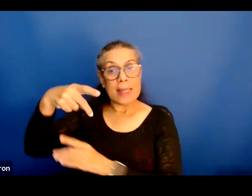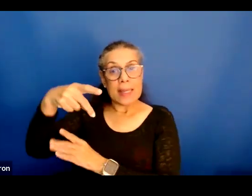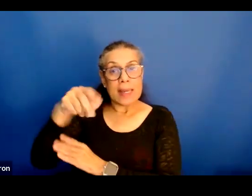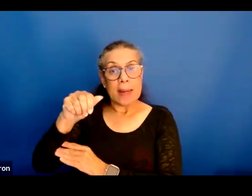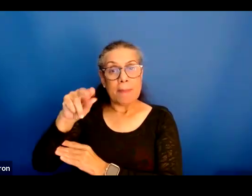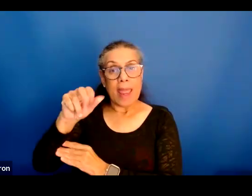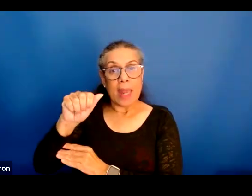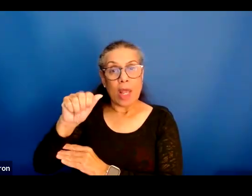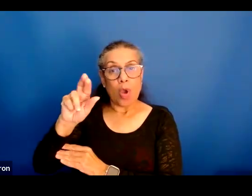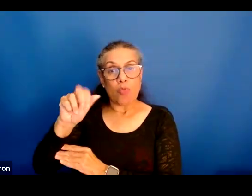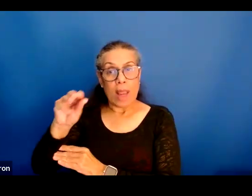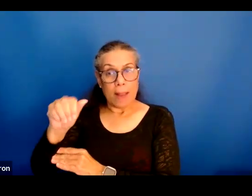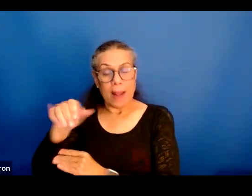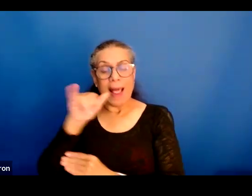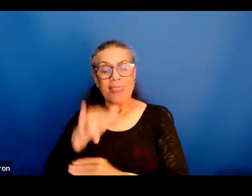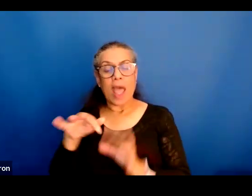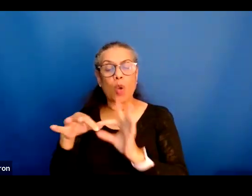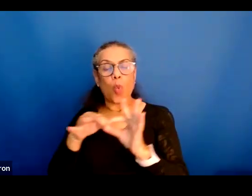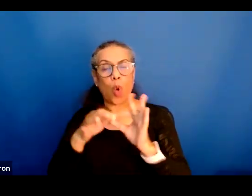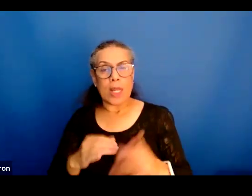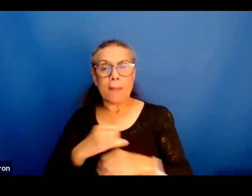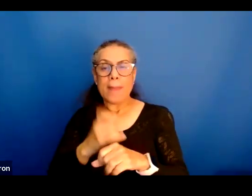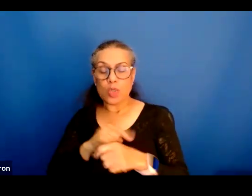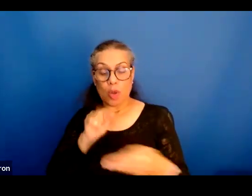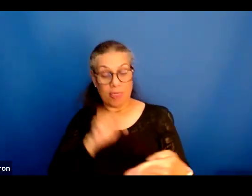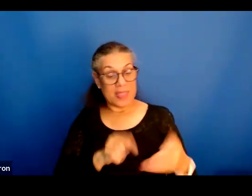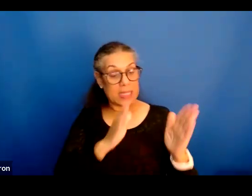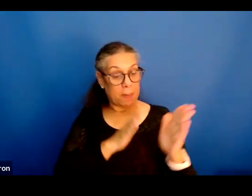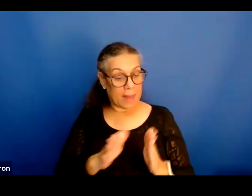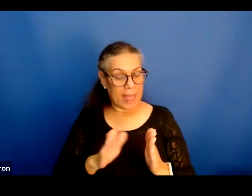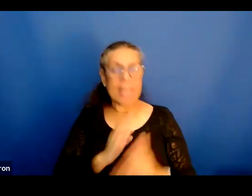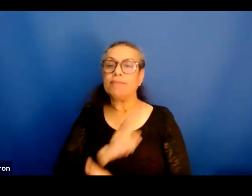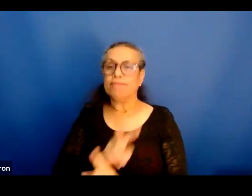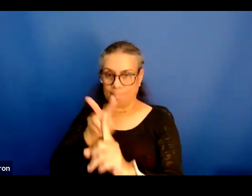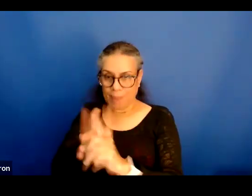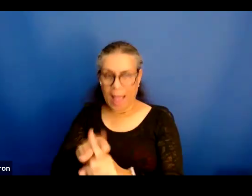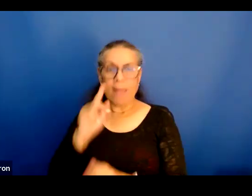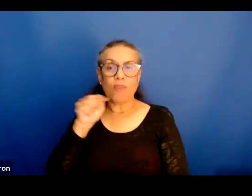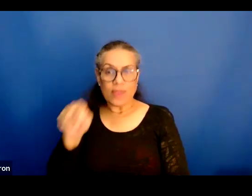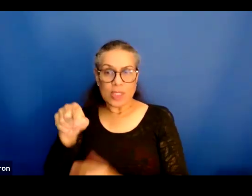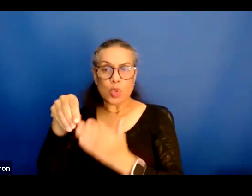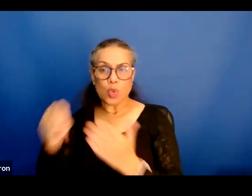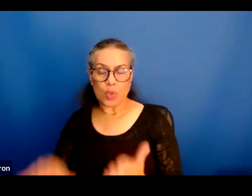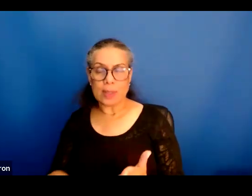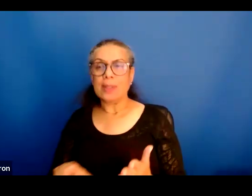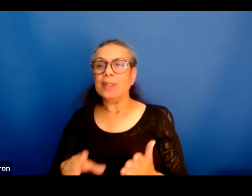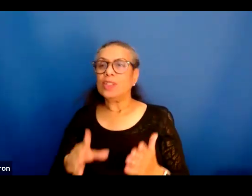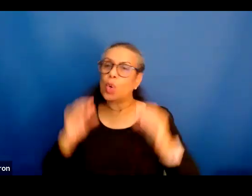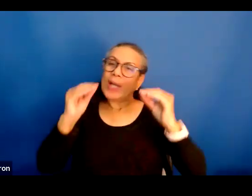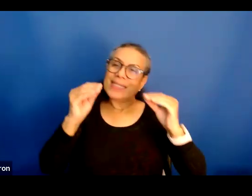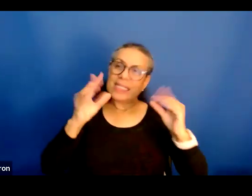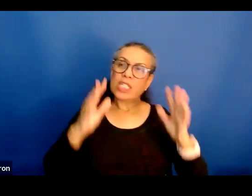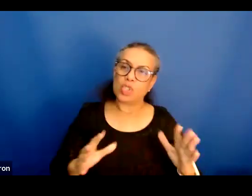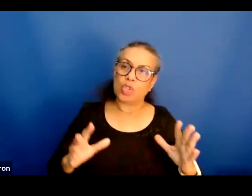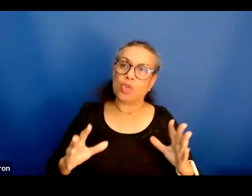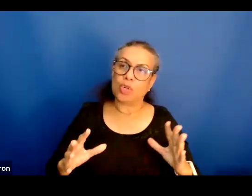is the person who is making sure that that plan is executed for that student. So it's a work that a teacher and educator